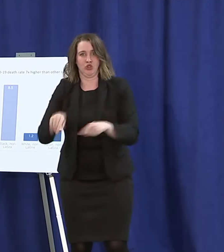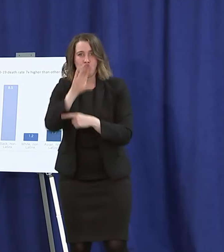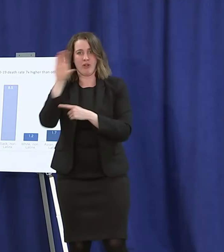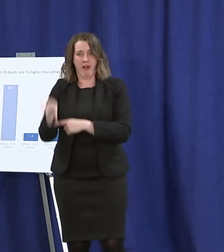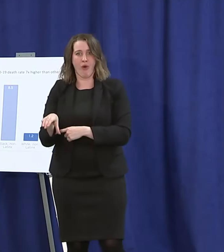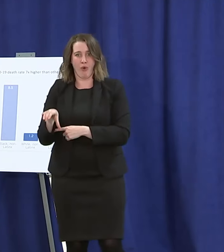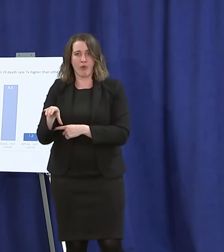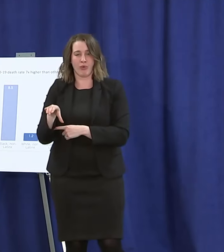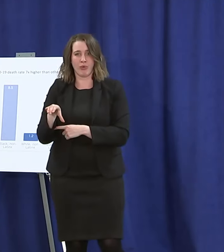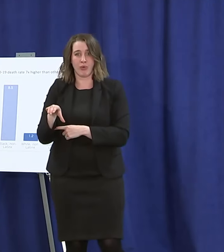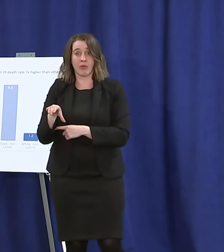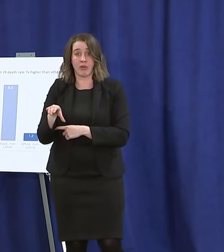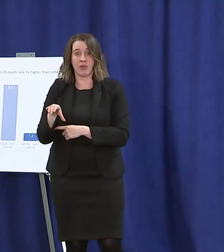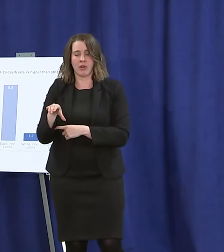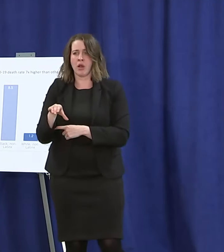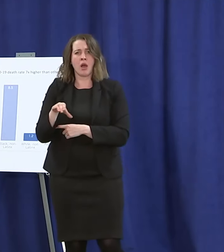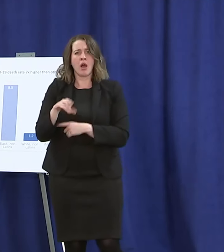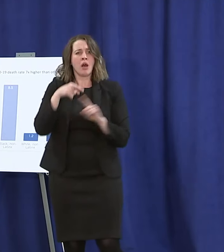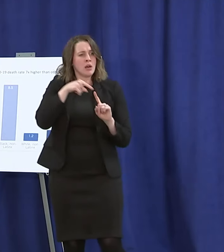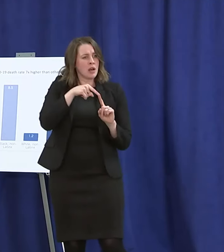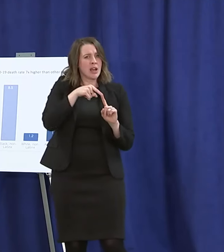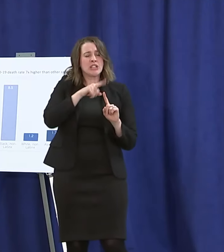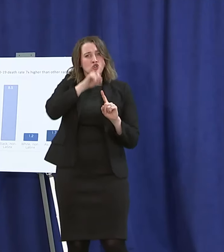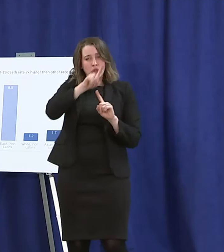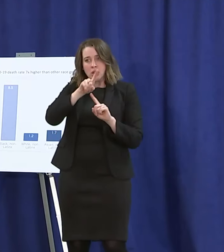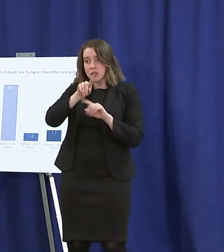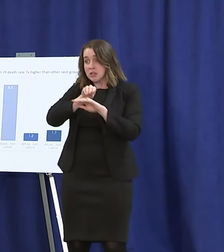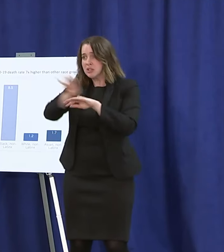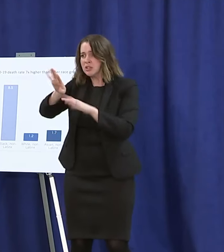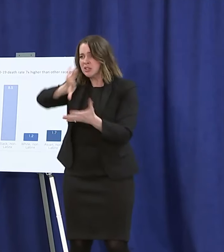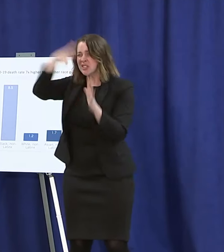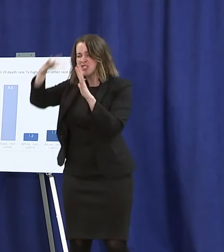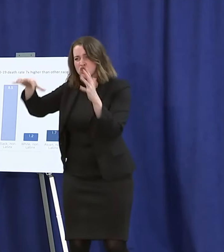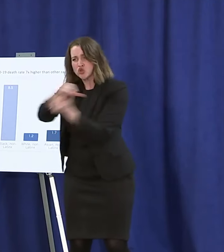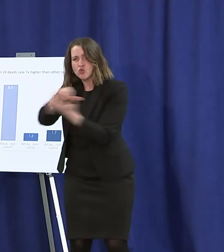it is playing out and devastating Black Chicago.